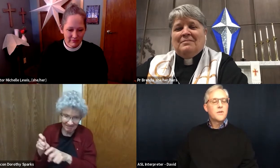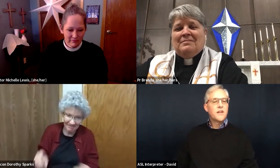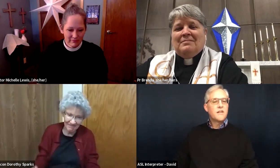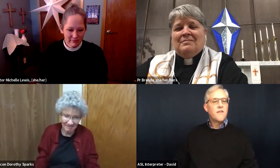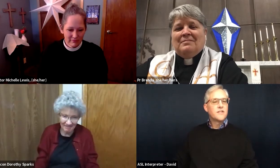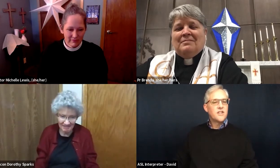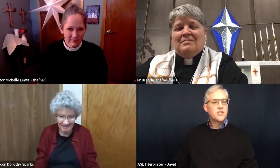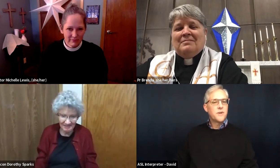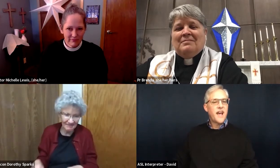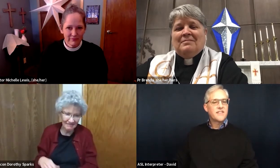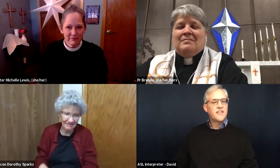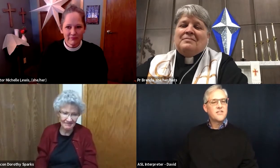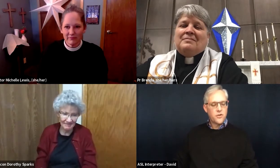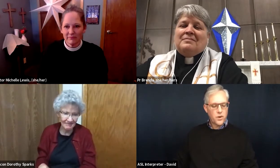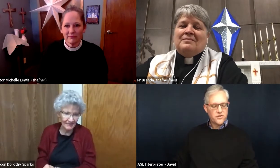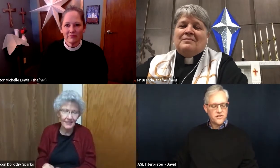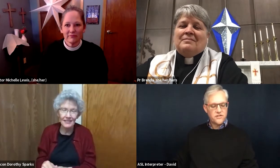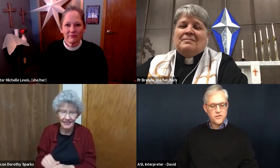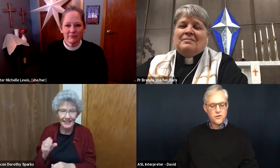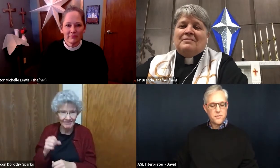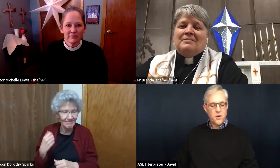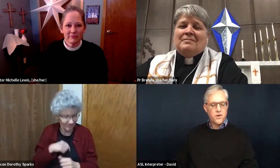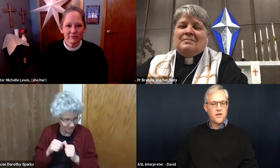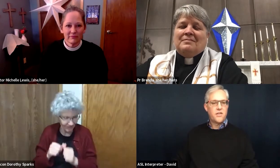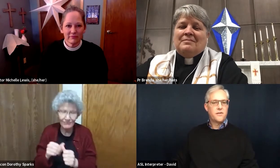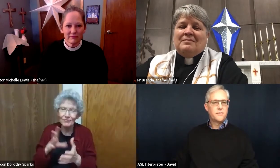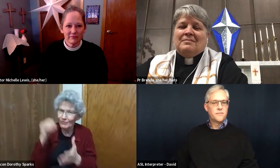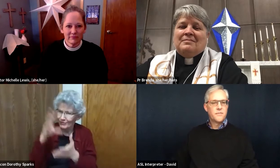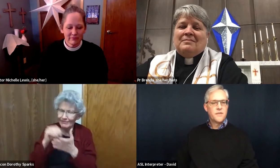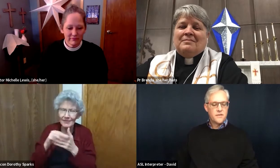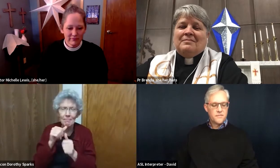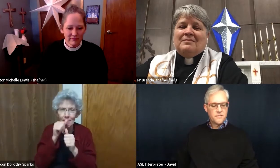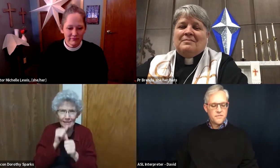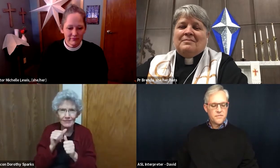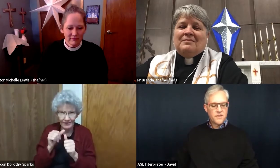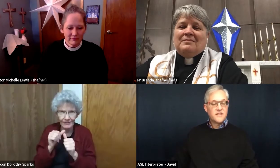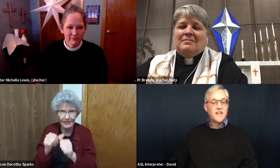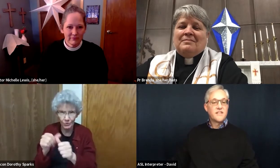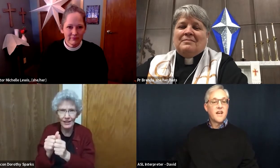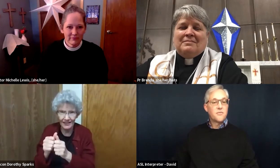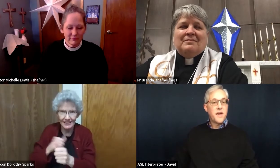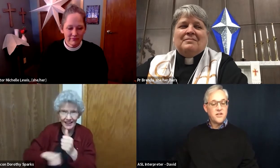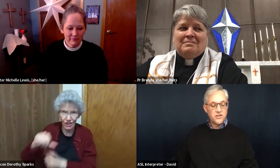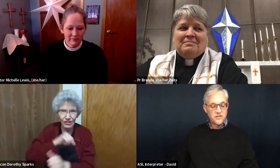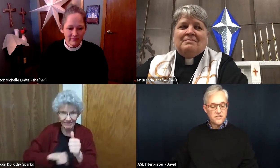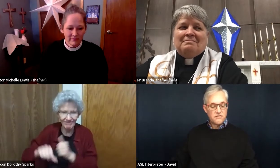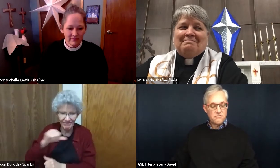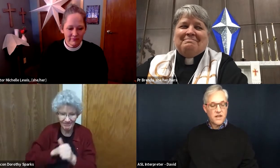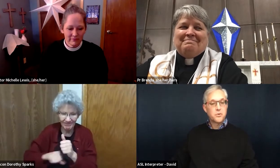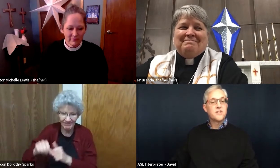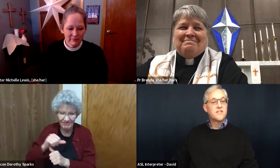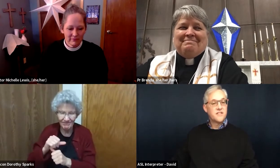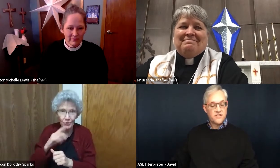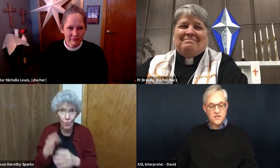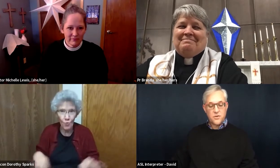And not only conversations, but asking each other questions to learn about one another. It takes a lot of patience